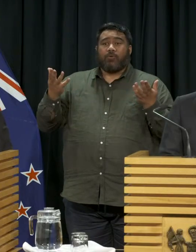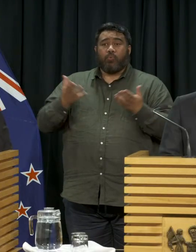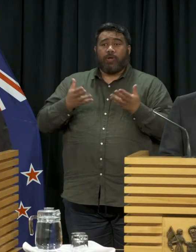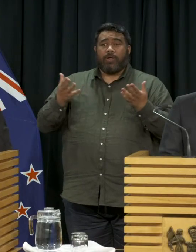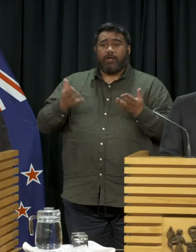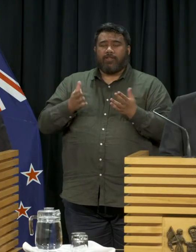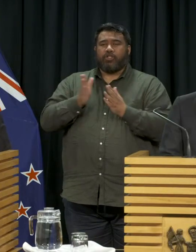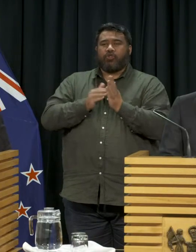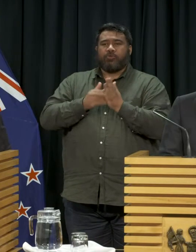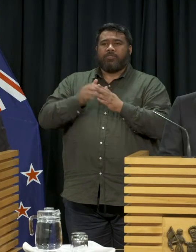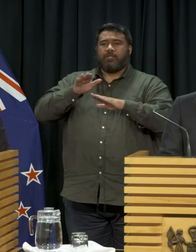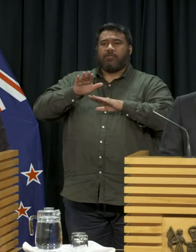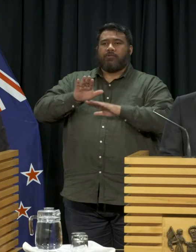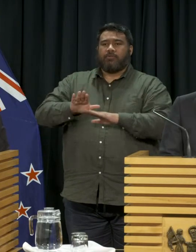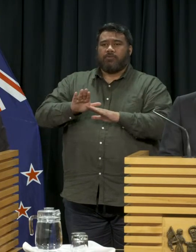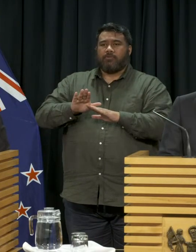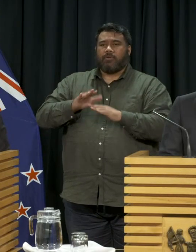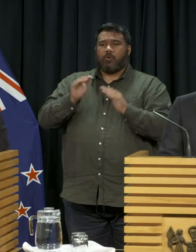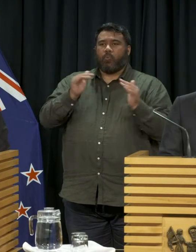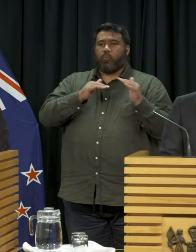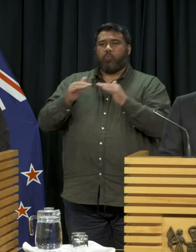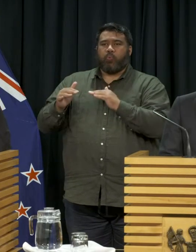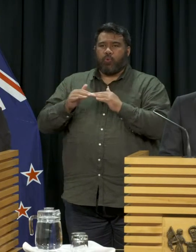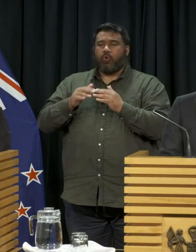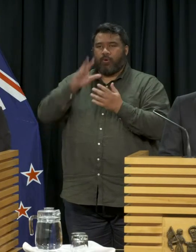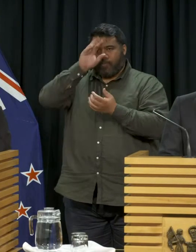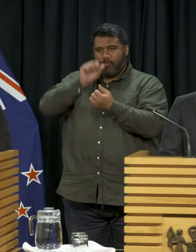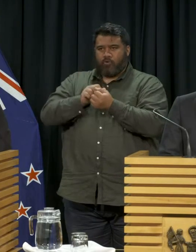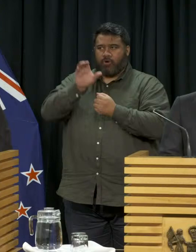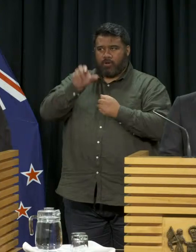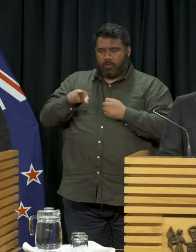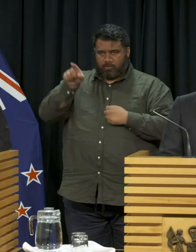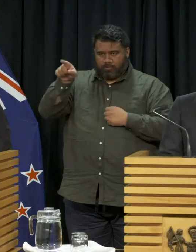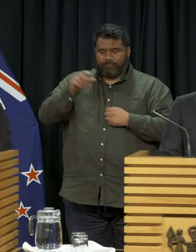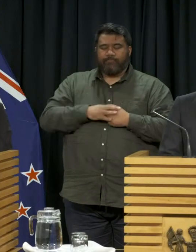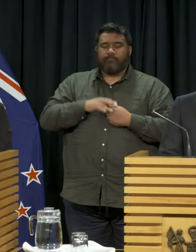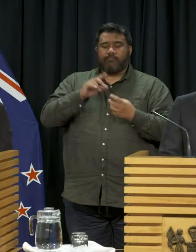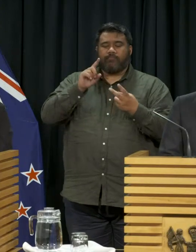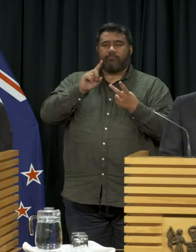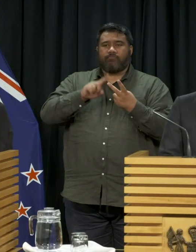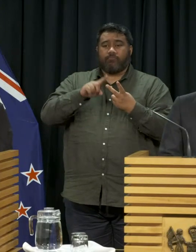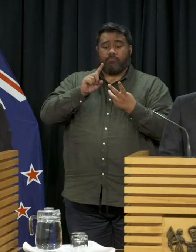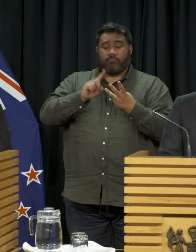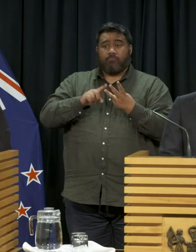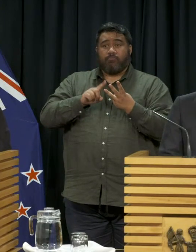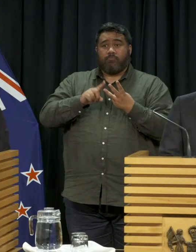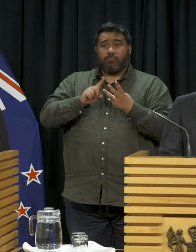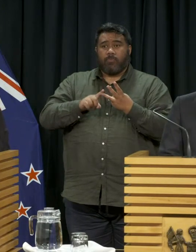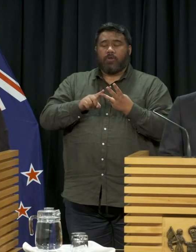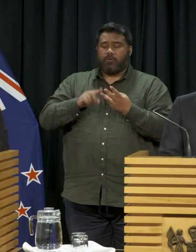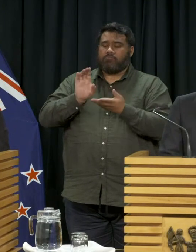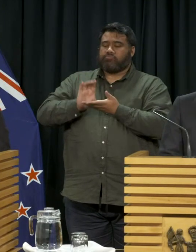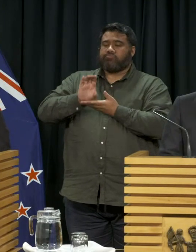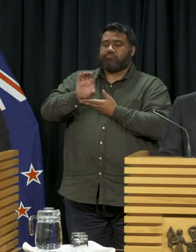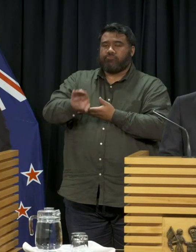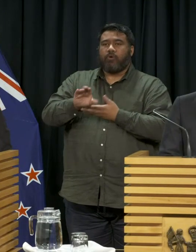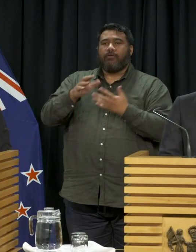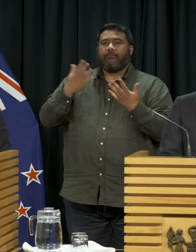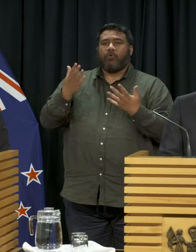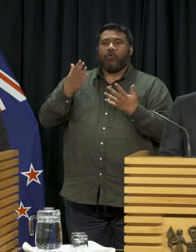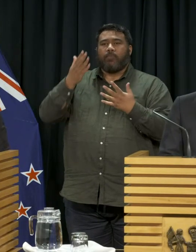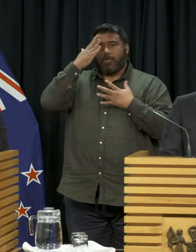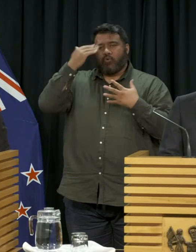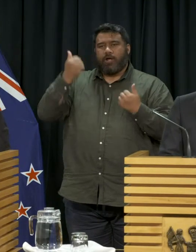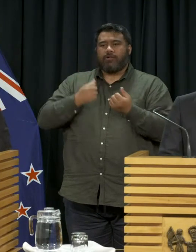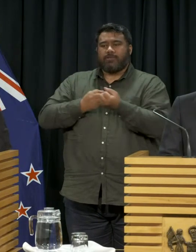the House and Cabinet Committees. On Thursday, we will make an announcement on boosting mental health support in schools. Friday, I'll be